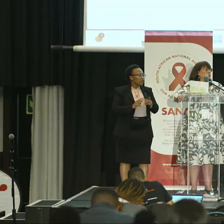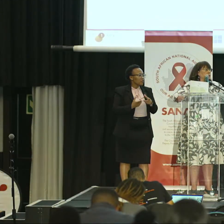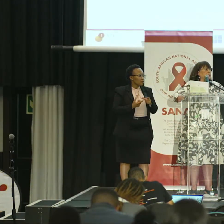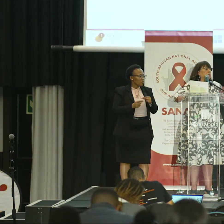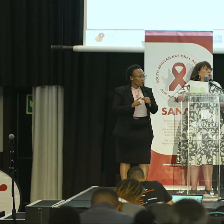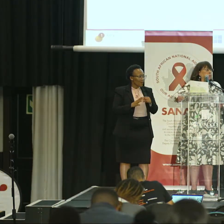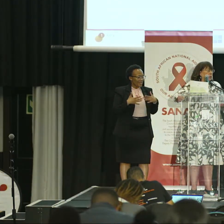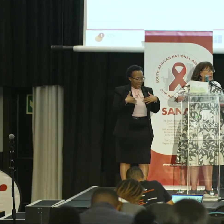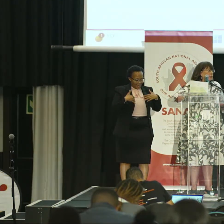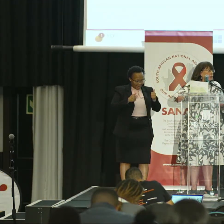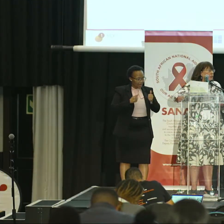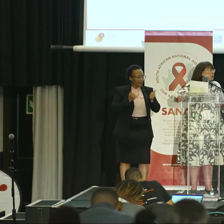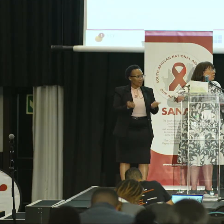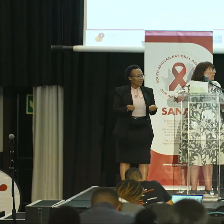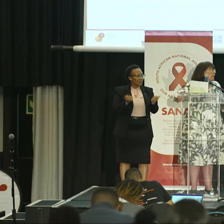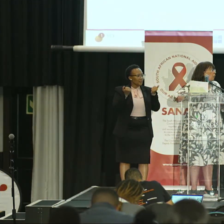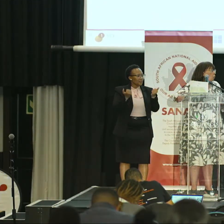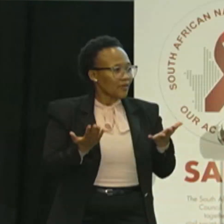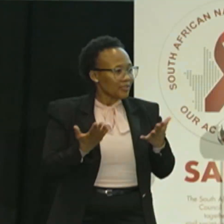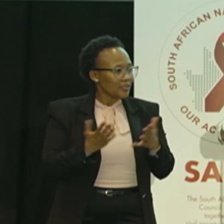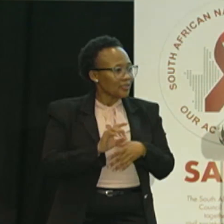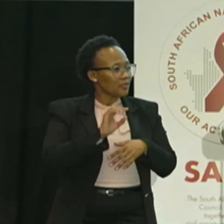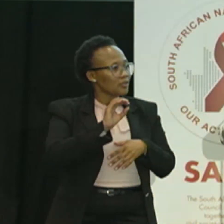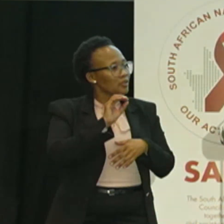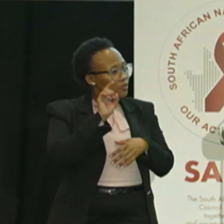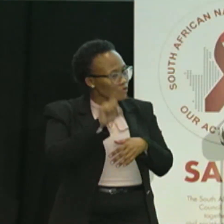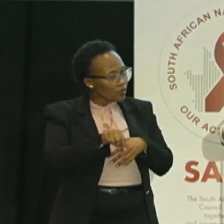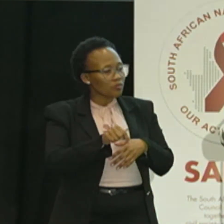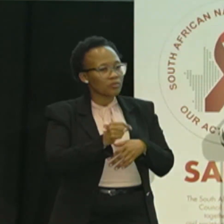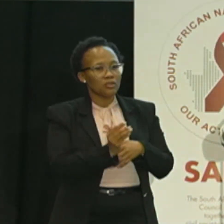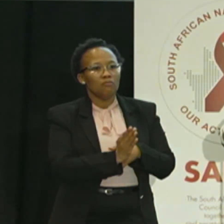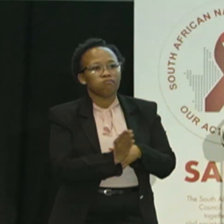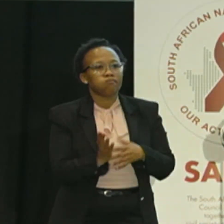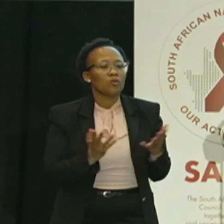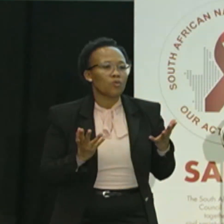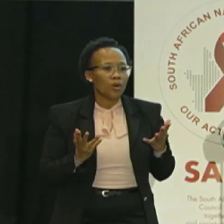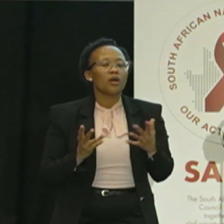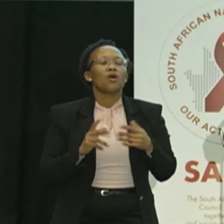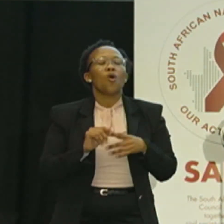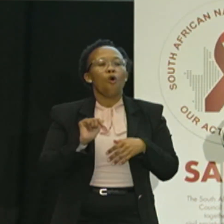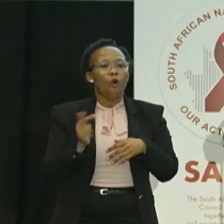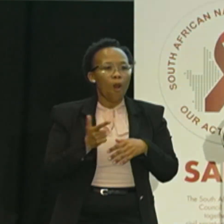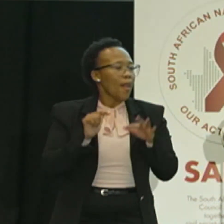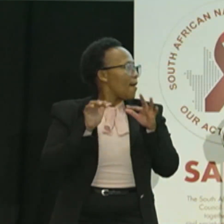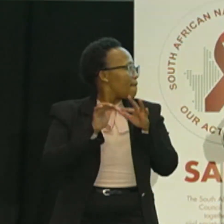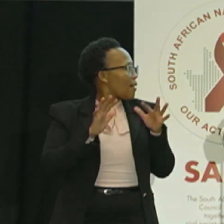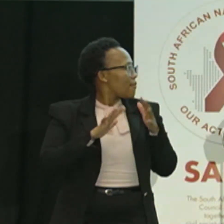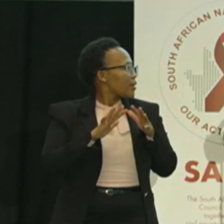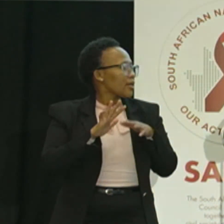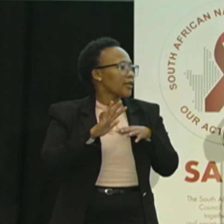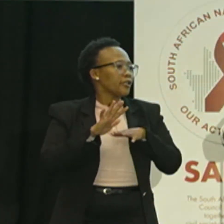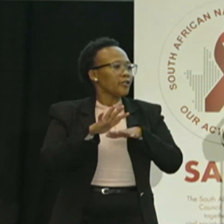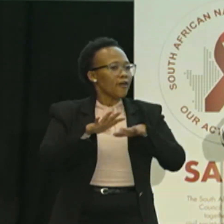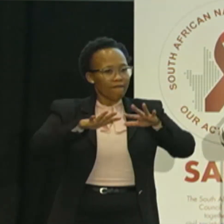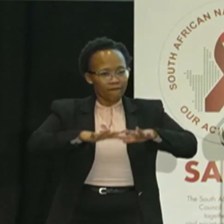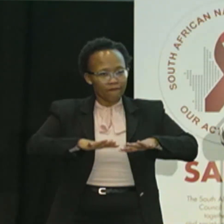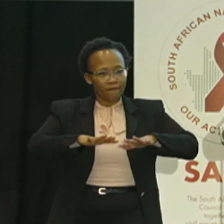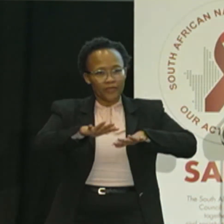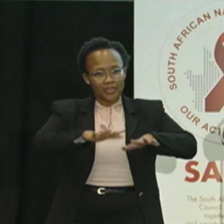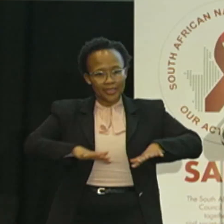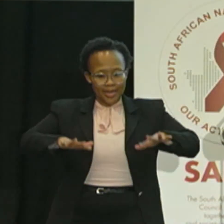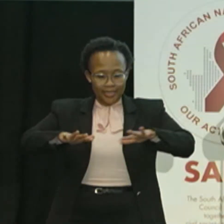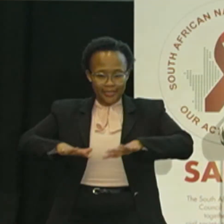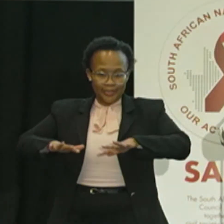services to key populations in all our public facilities. So in addition to